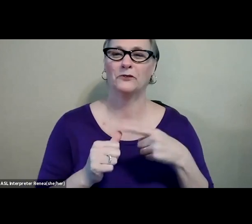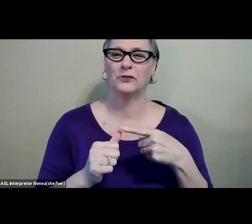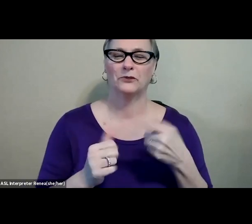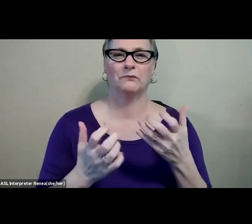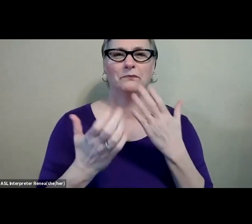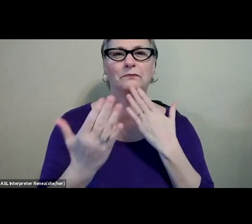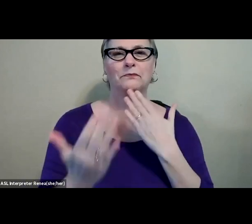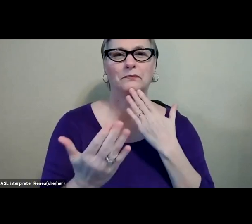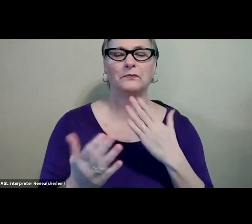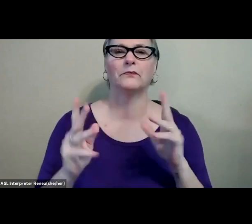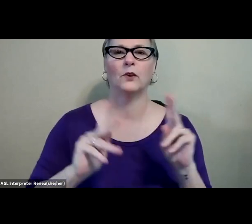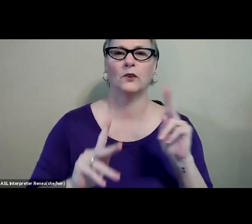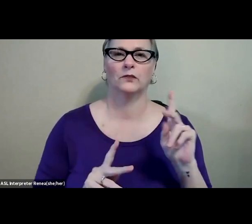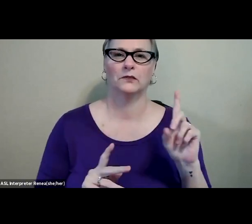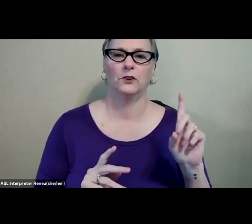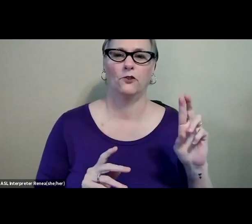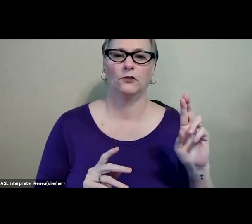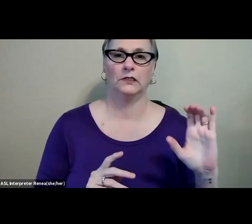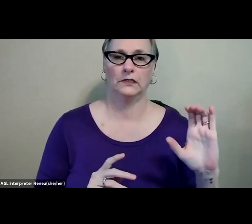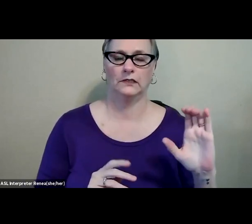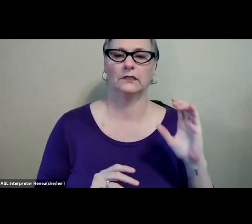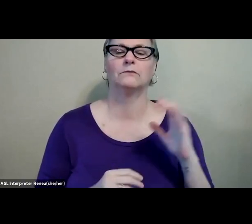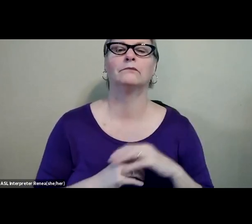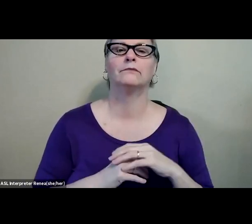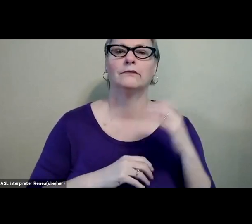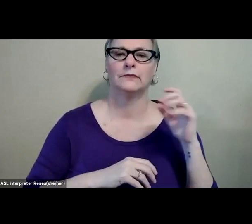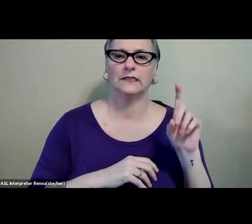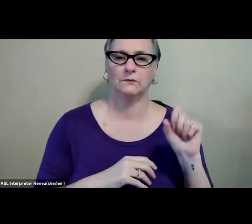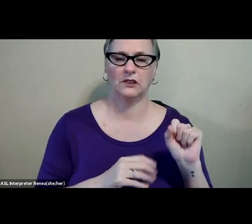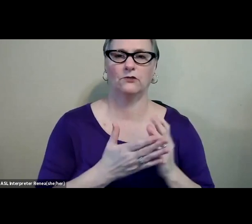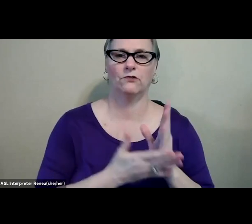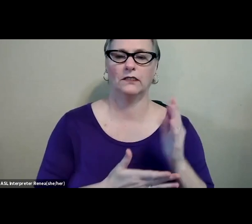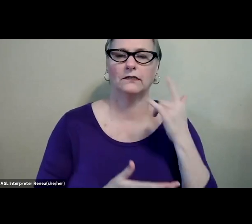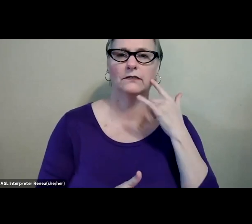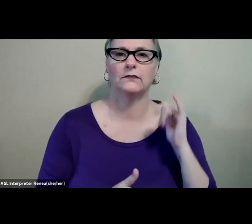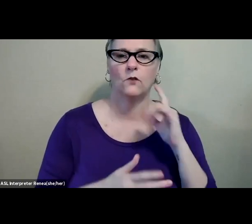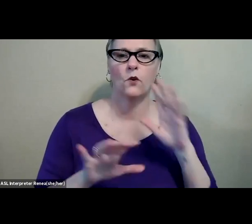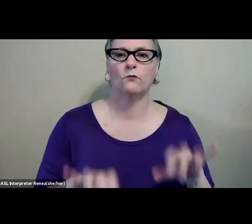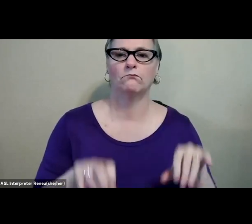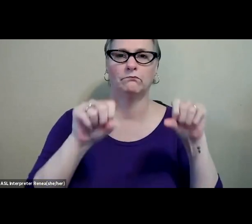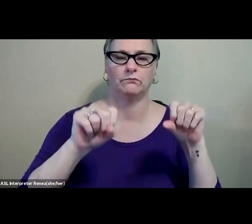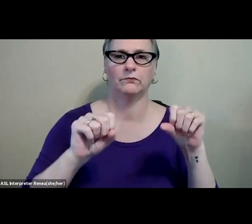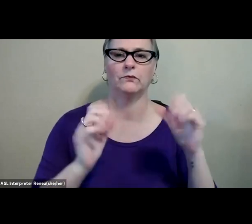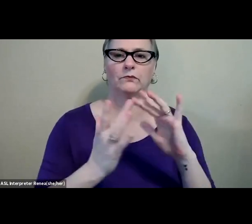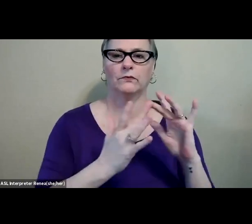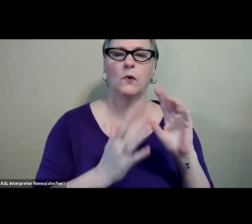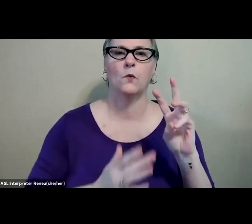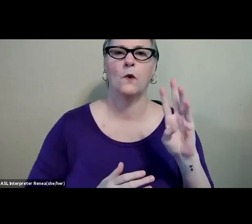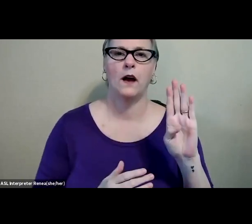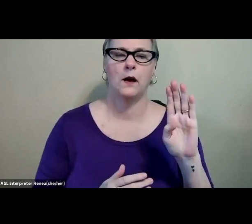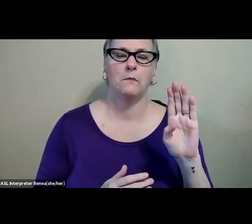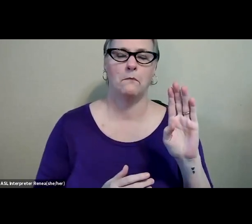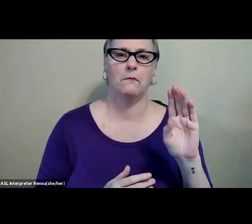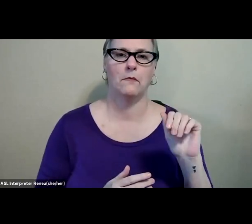to the folks at disability rights california drc for hosting this webinar thanks also to all of you who